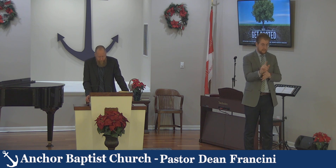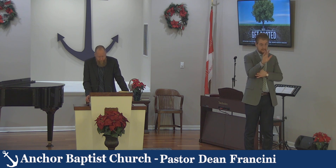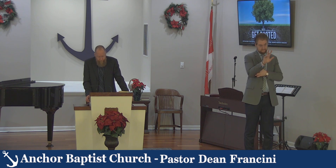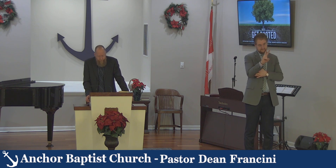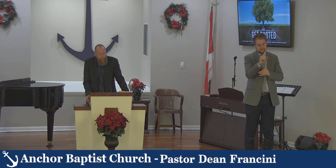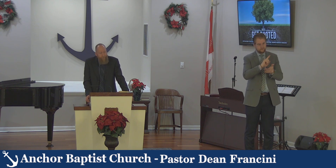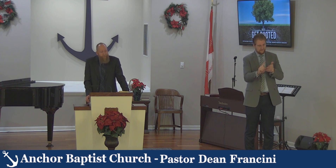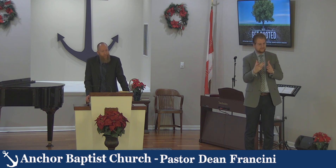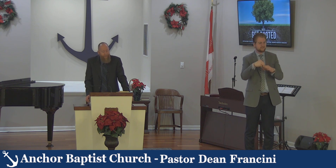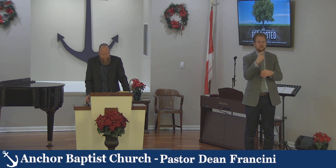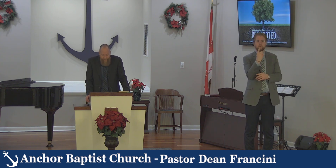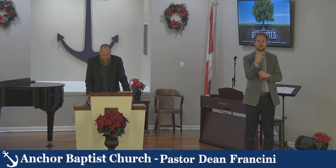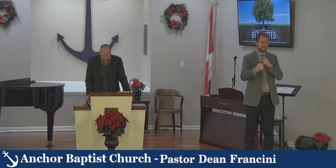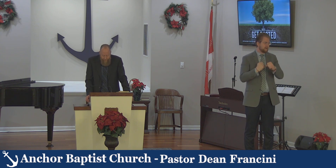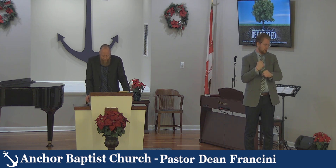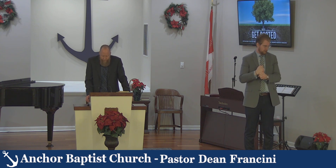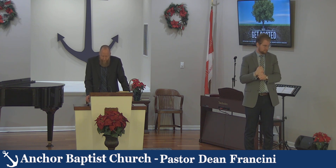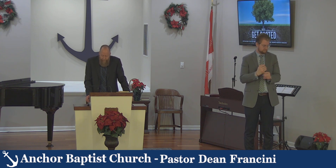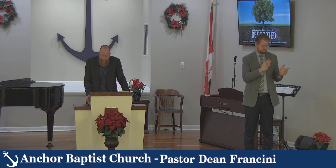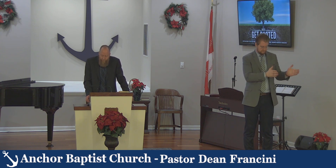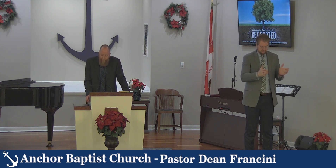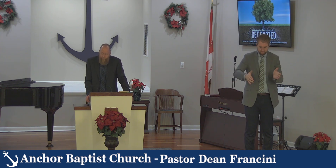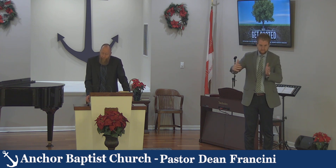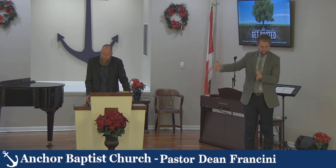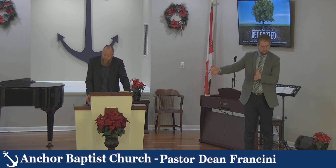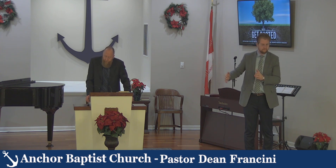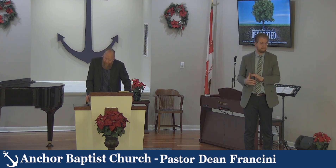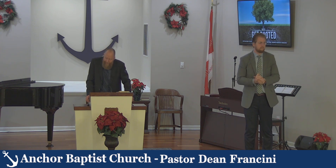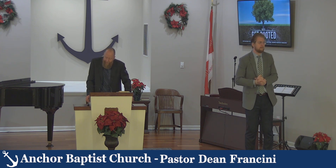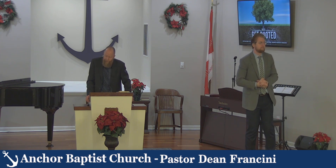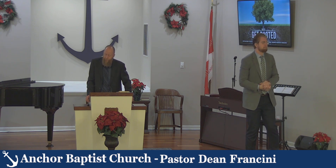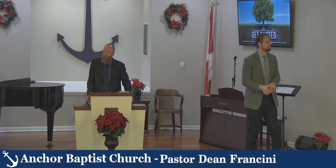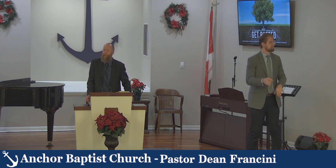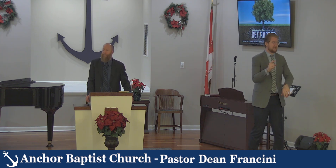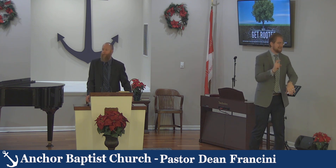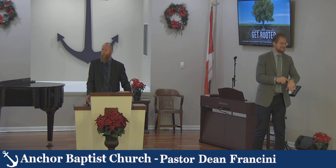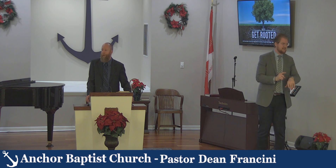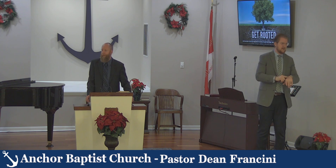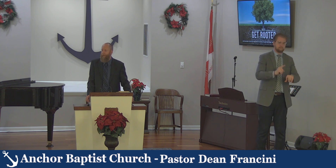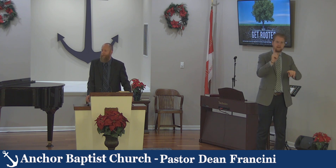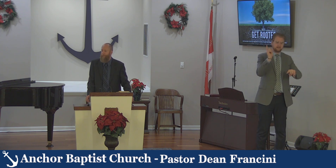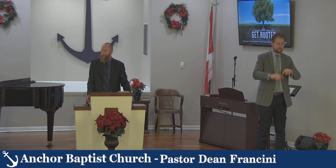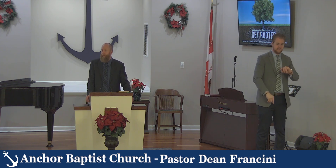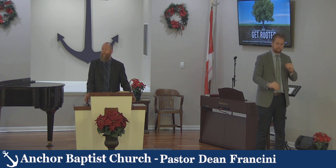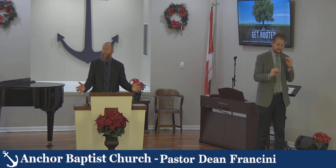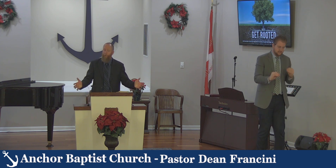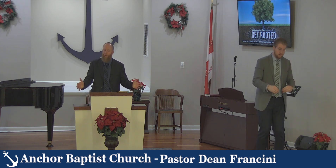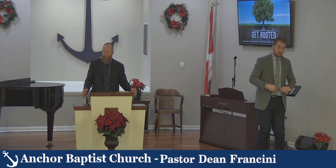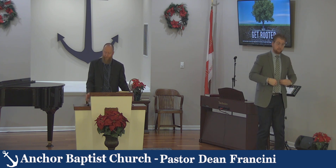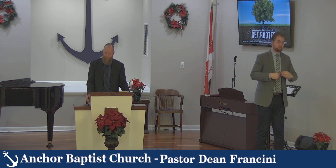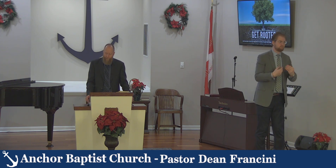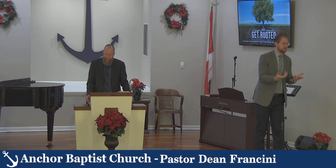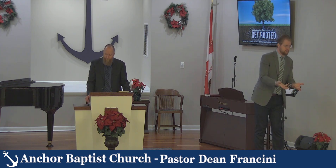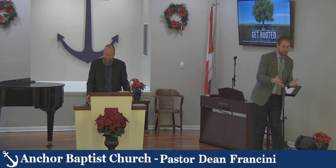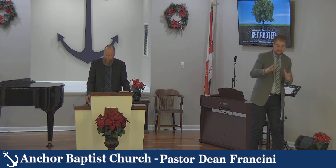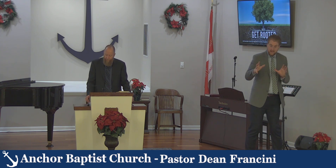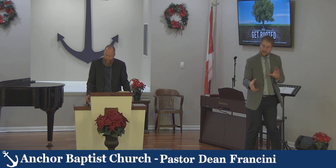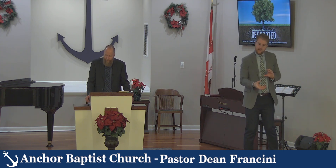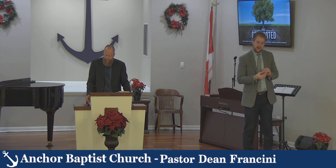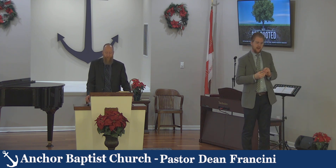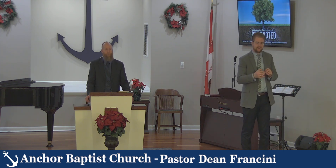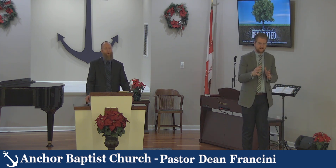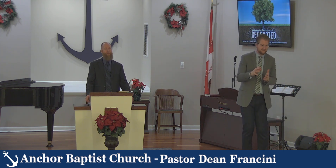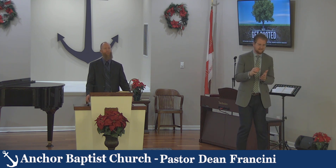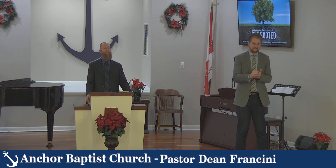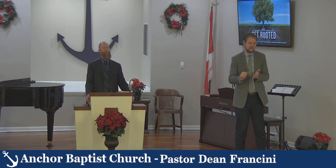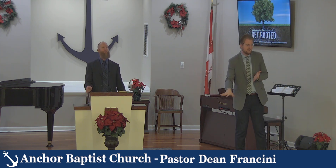year. Now, time is something that cannot be produced, added to, or taken away. It's all gifted by